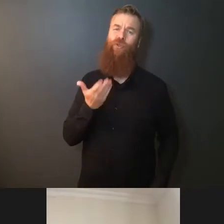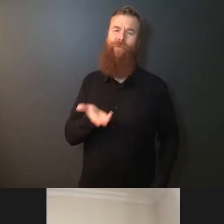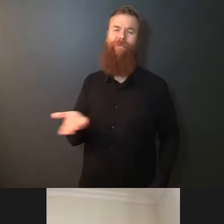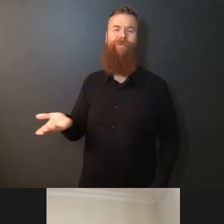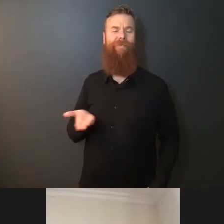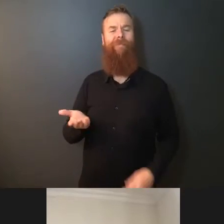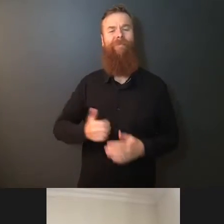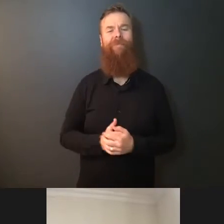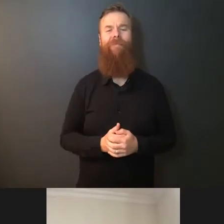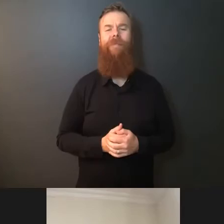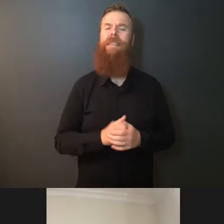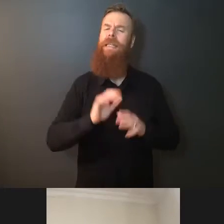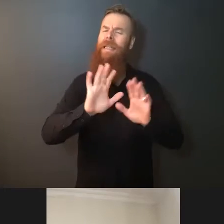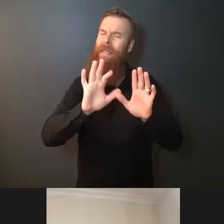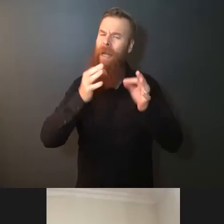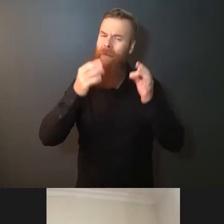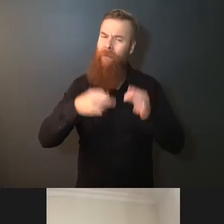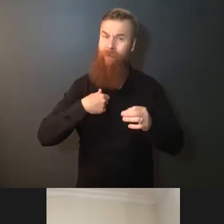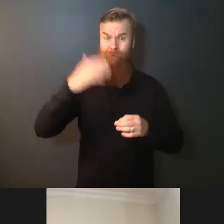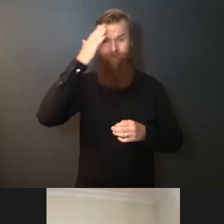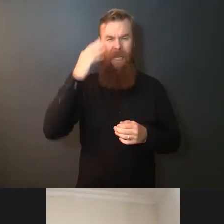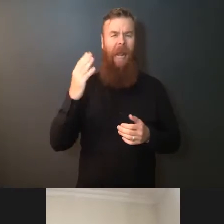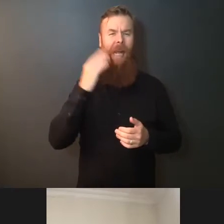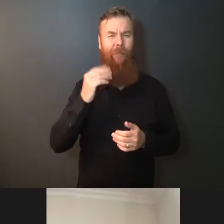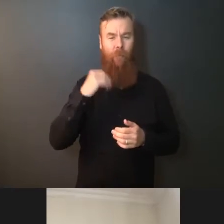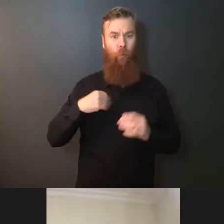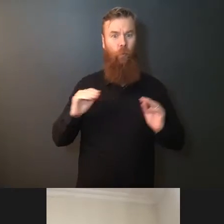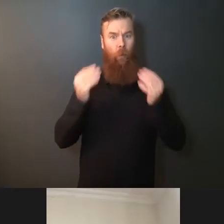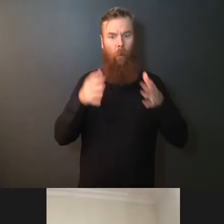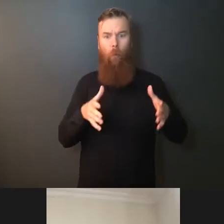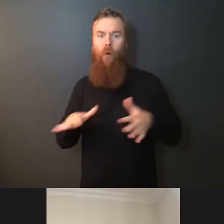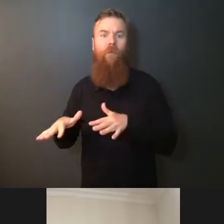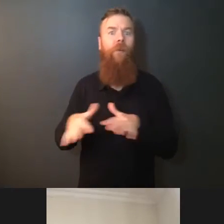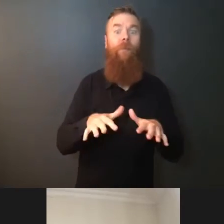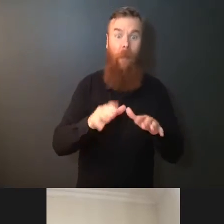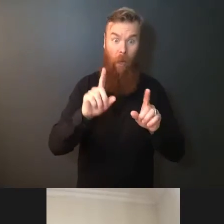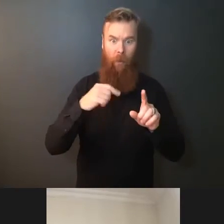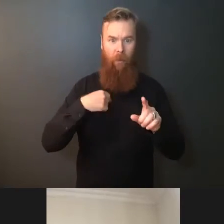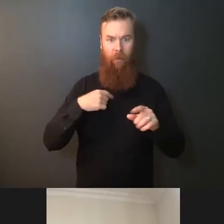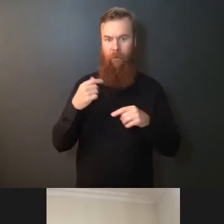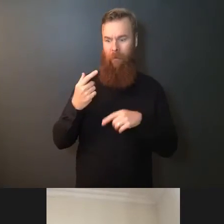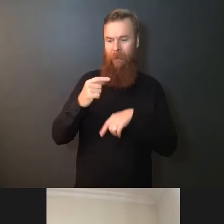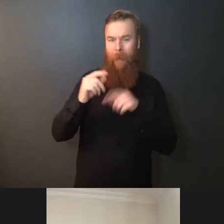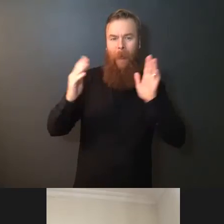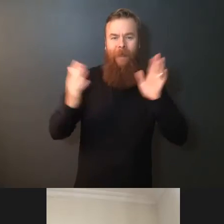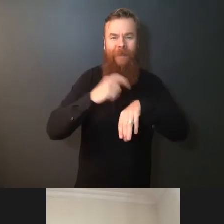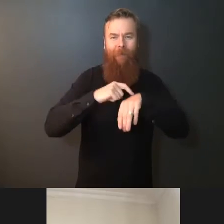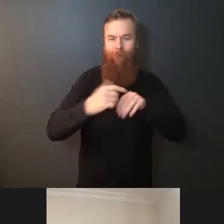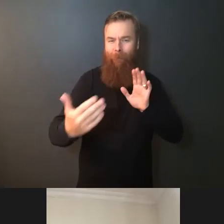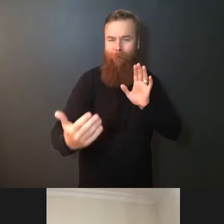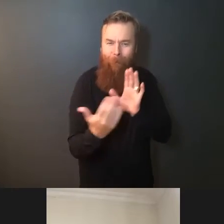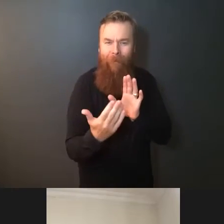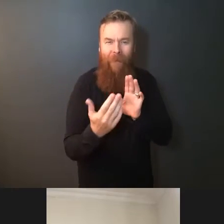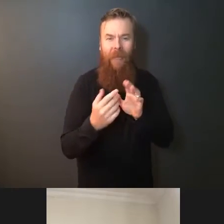a good short experience in this lab. And IDA's youth program and the bridge training have